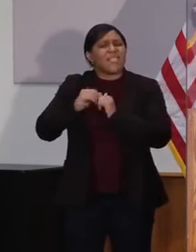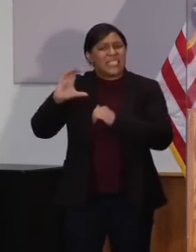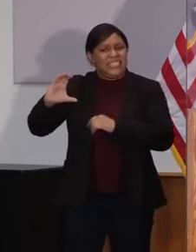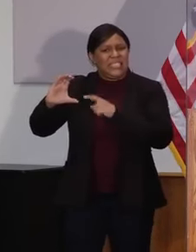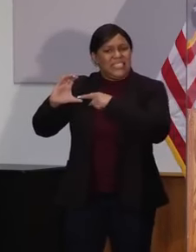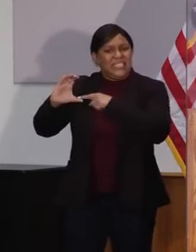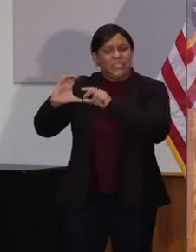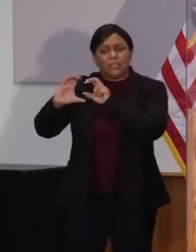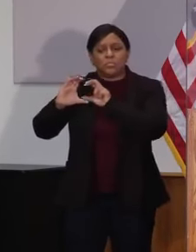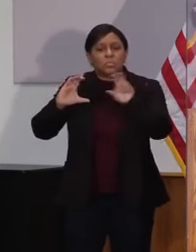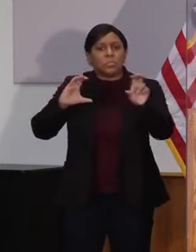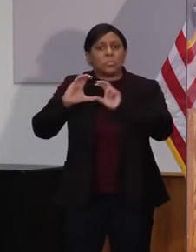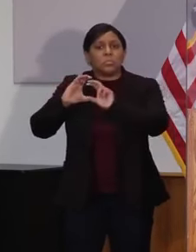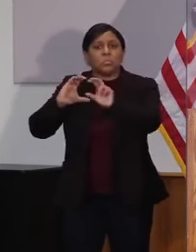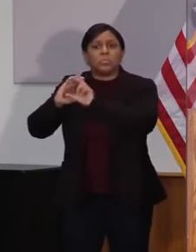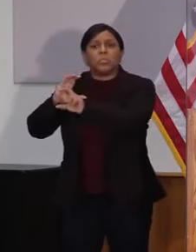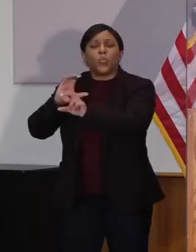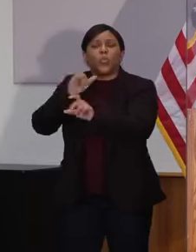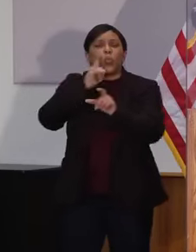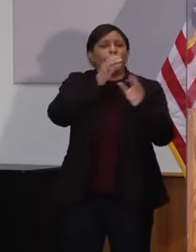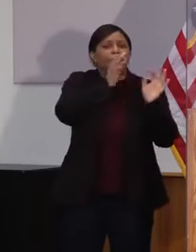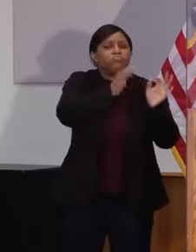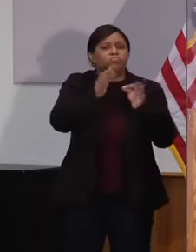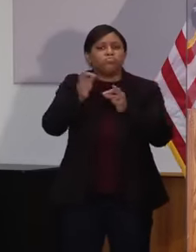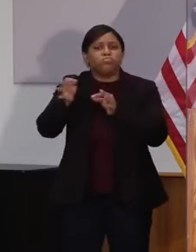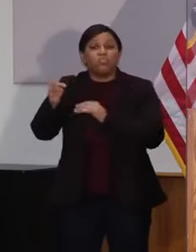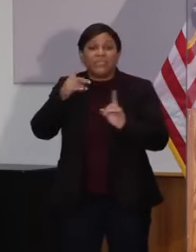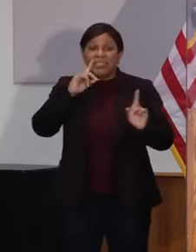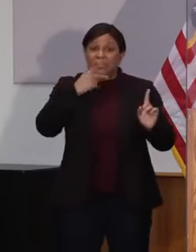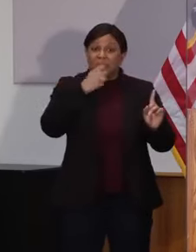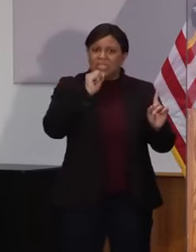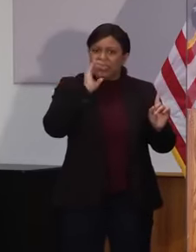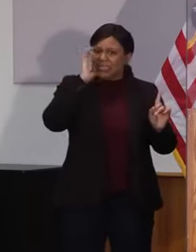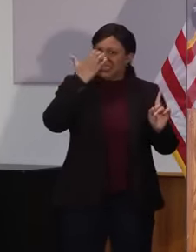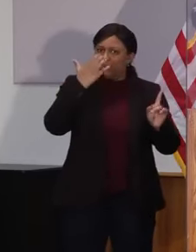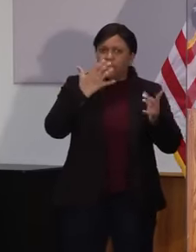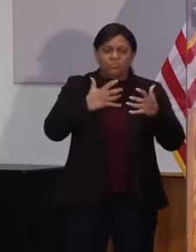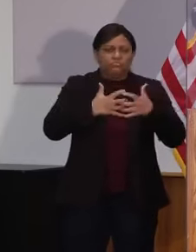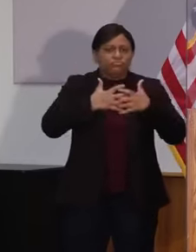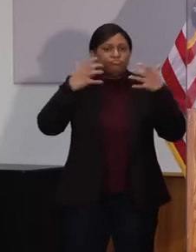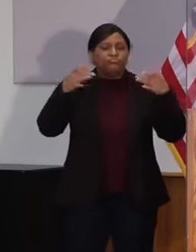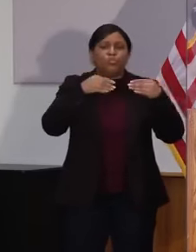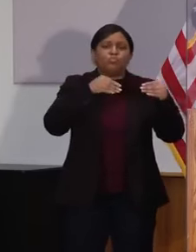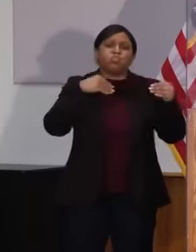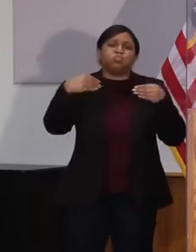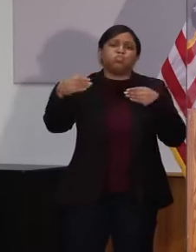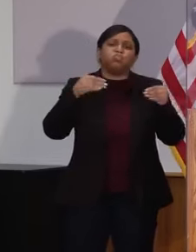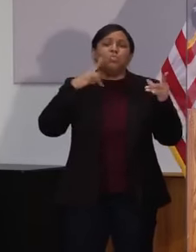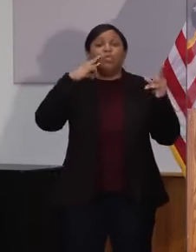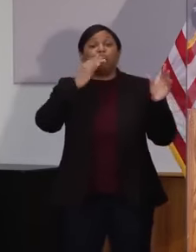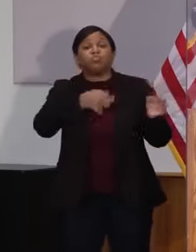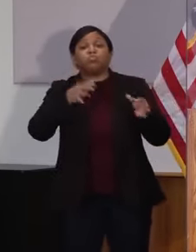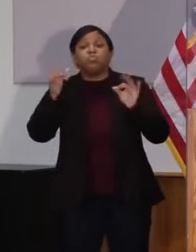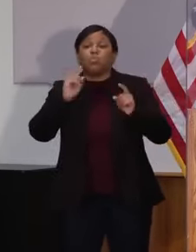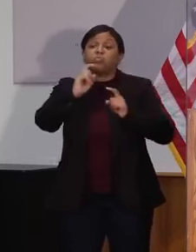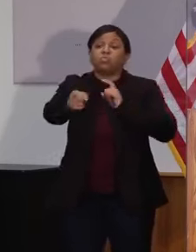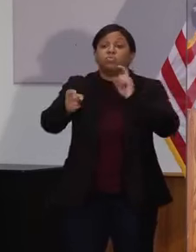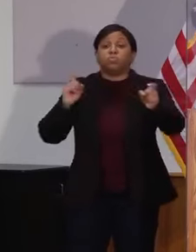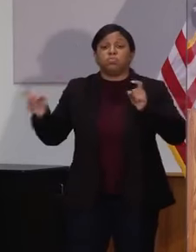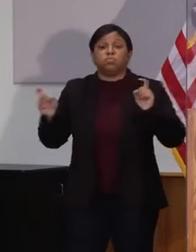that the Department of Public Safety would have broad jurisdiction over how they would be reimbursed. So I'm wondering what